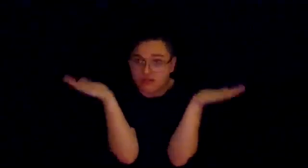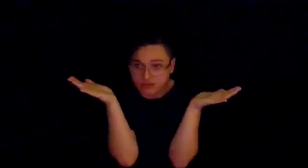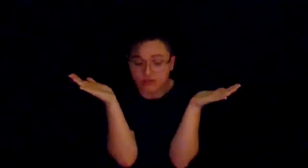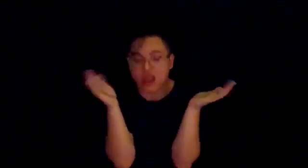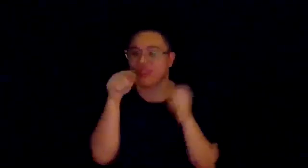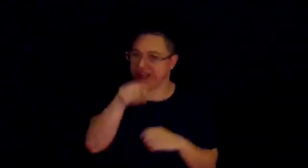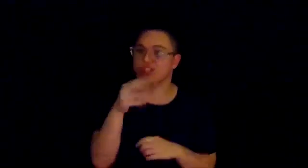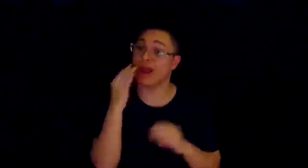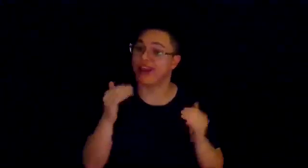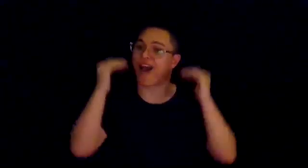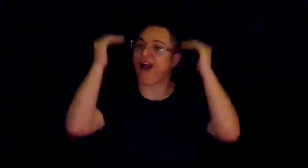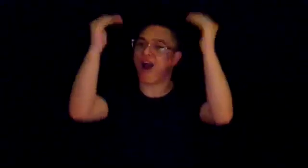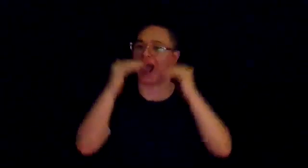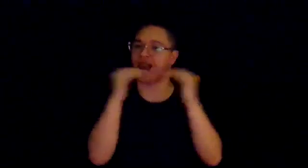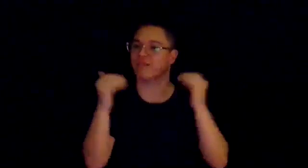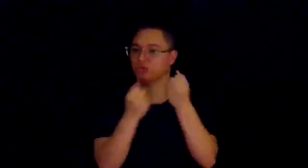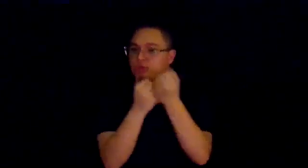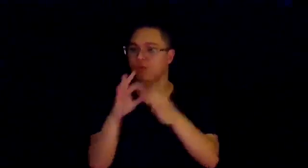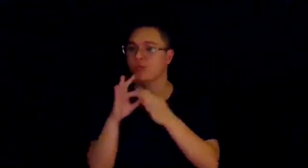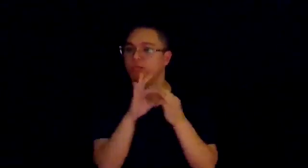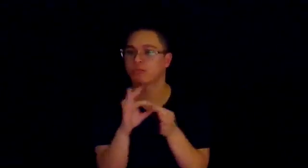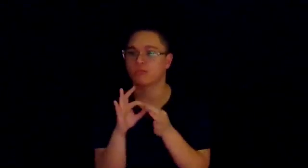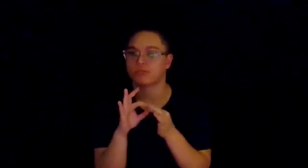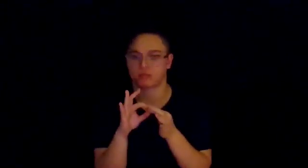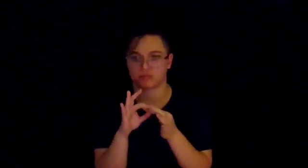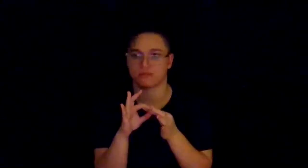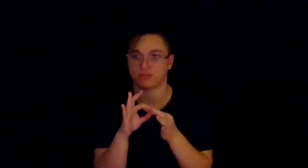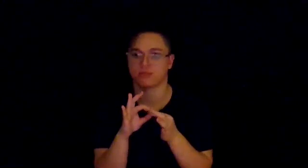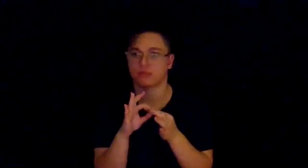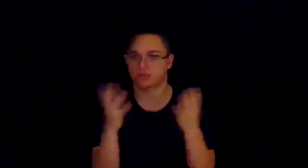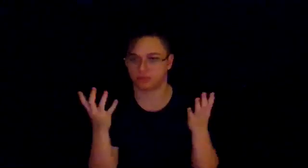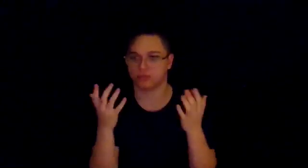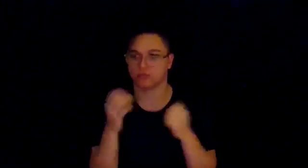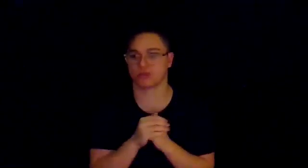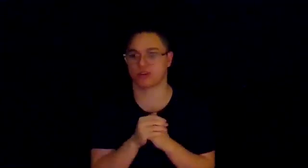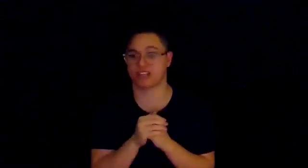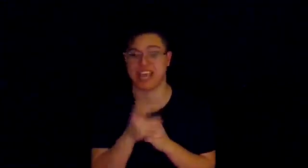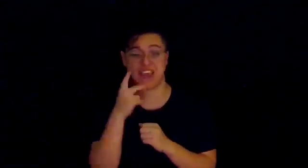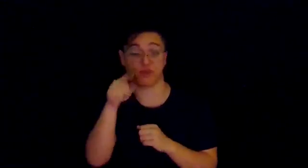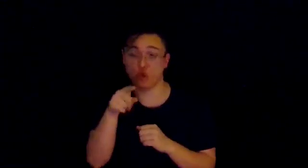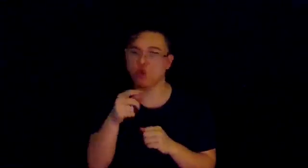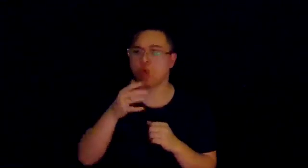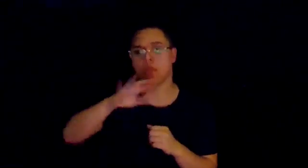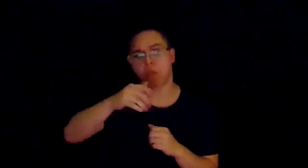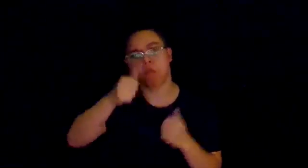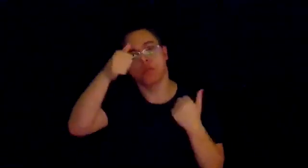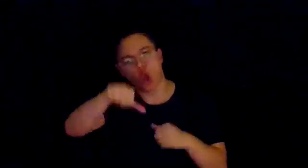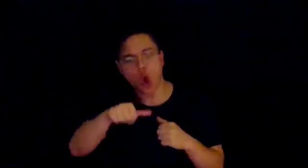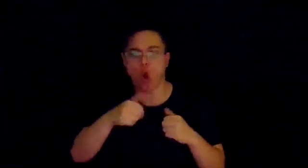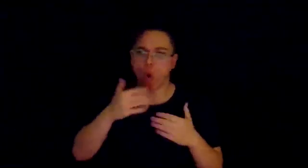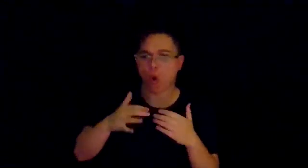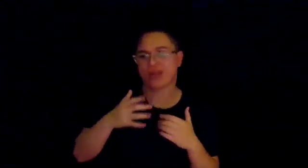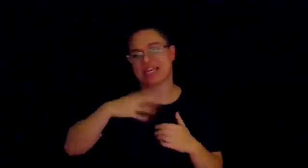first time and you're new to the system, that's when we would have a high level of support coordination.